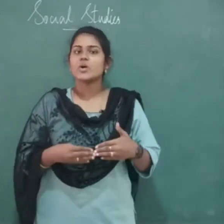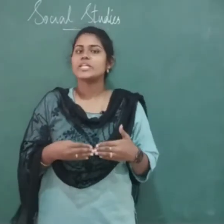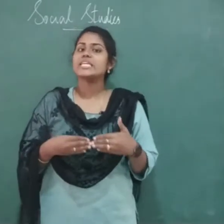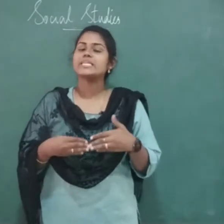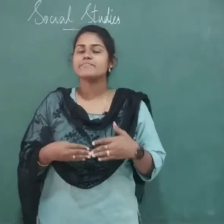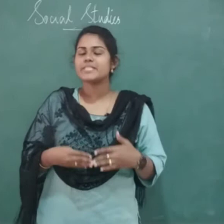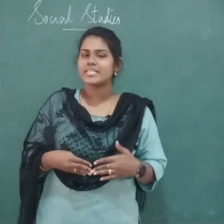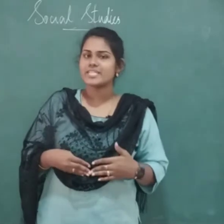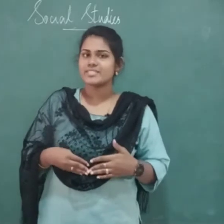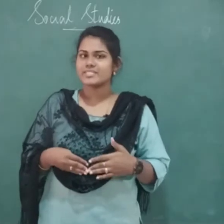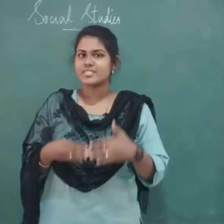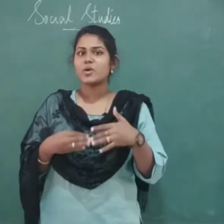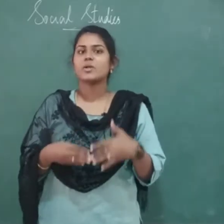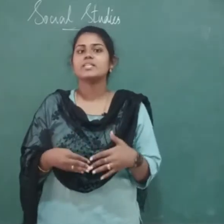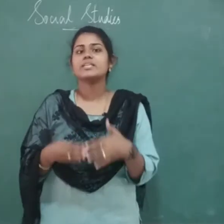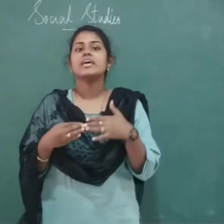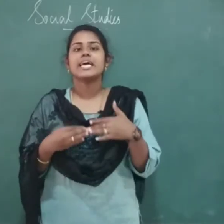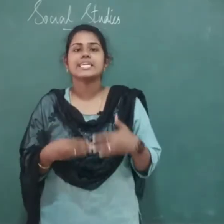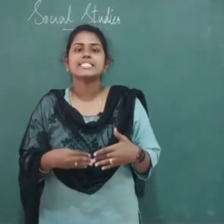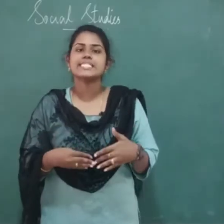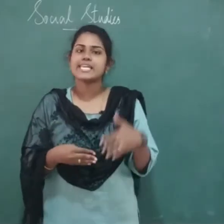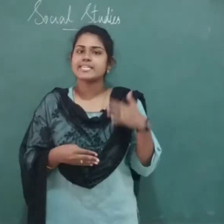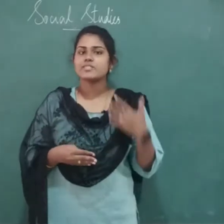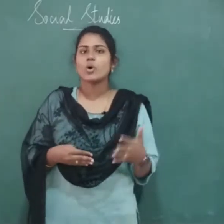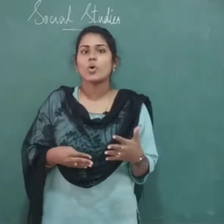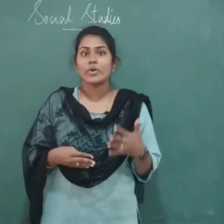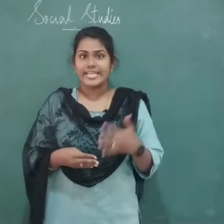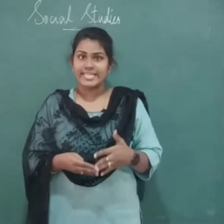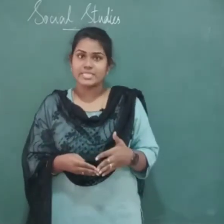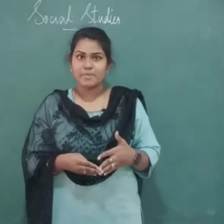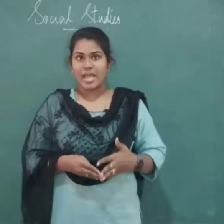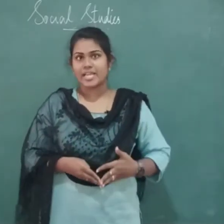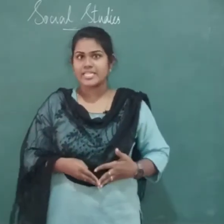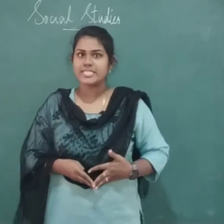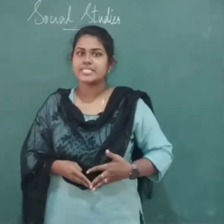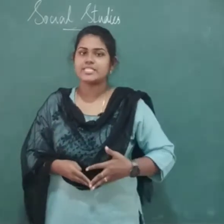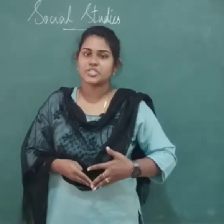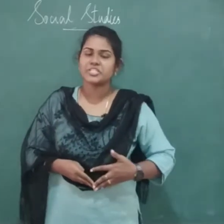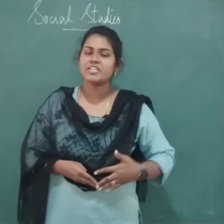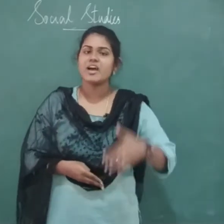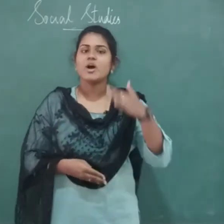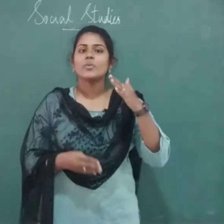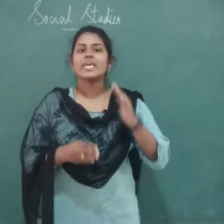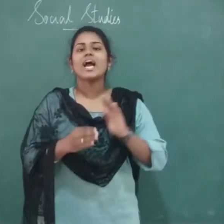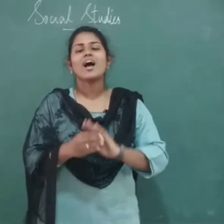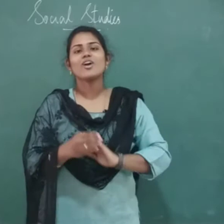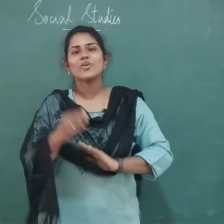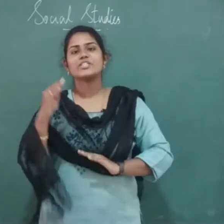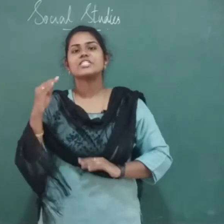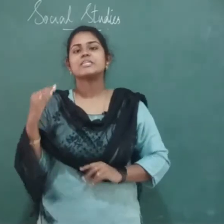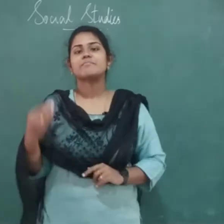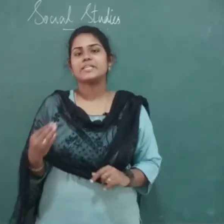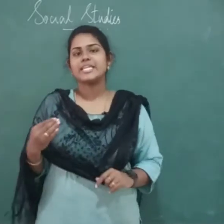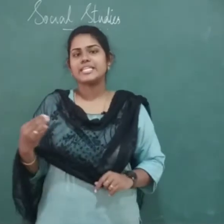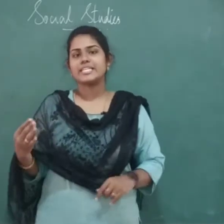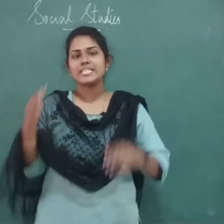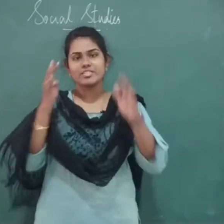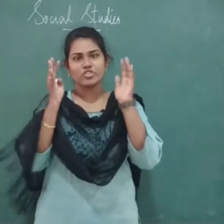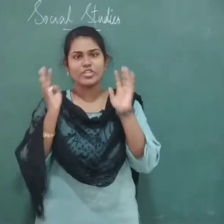to complete it, not the exercise or let's practice session. We are going to complete the